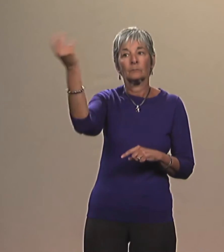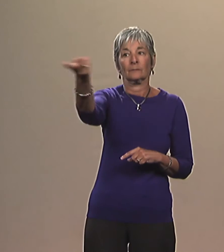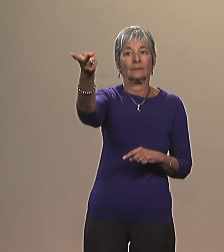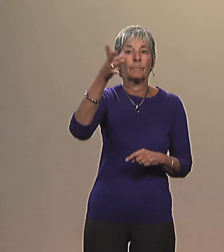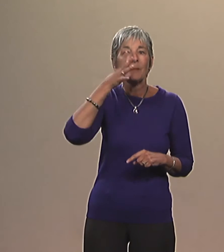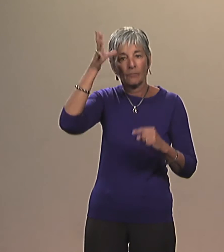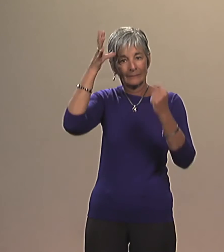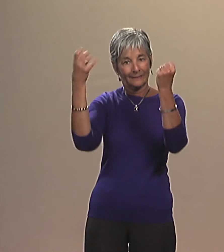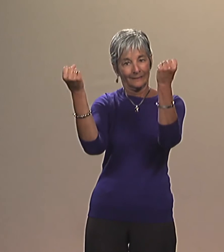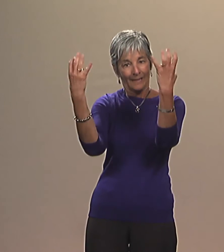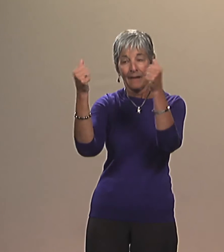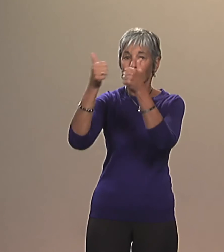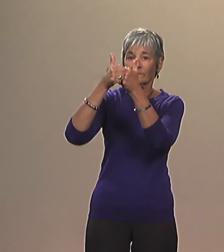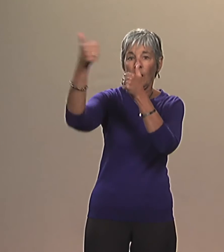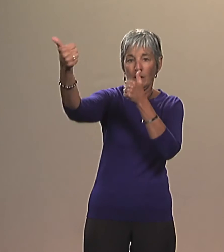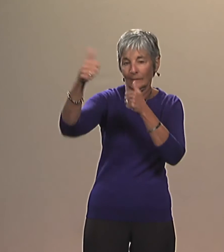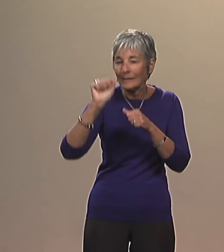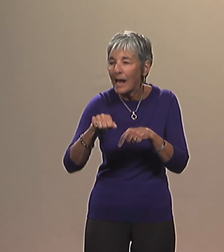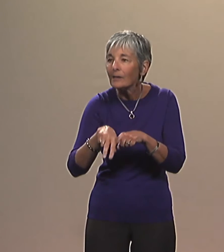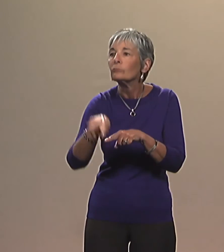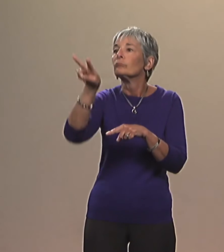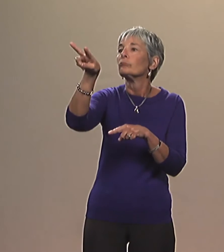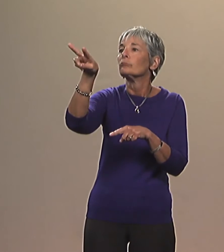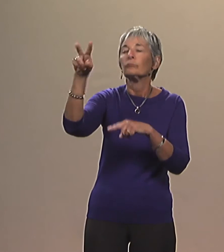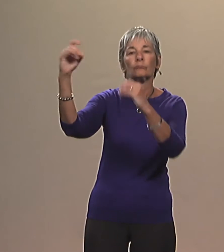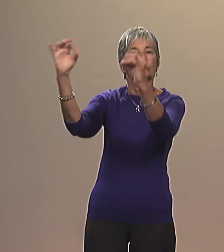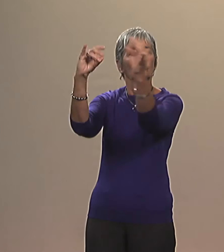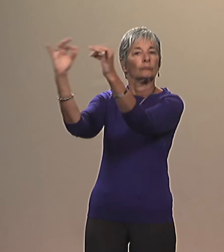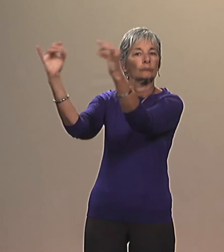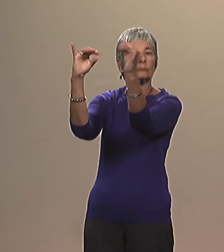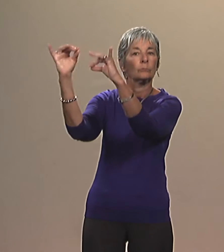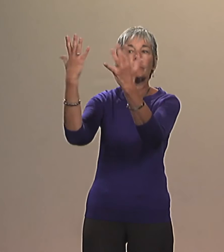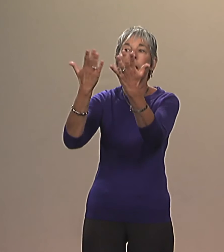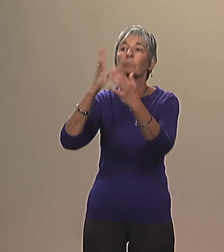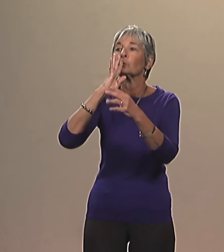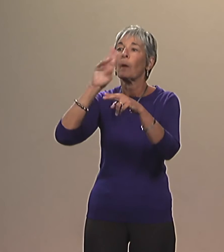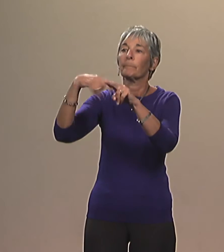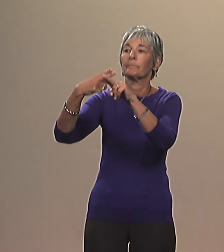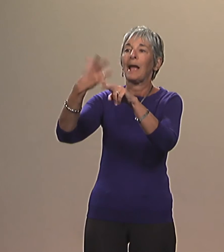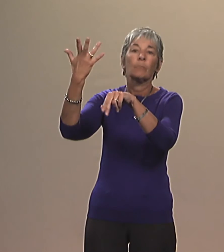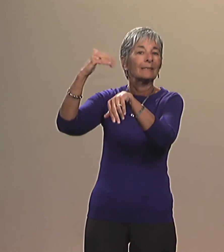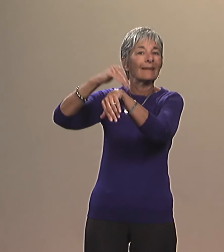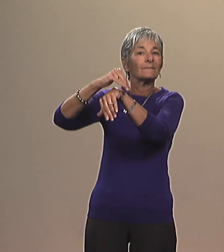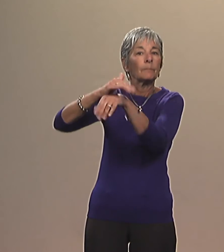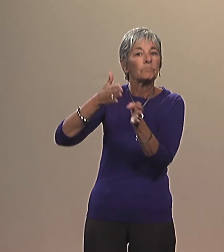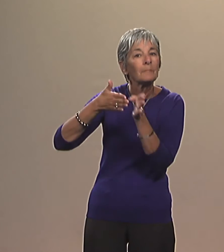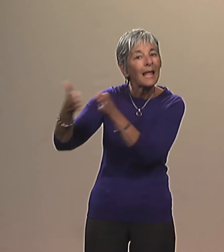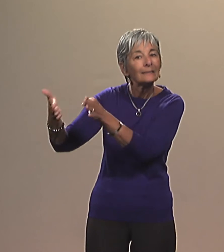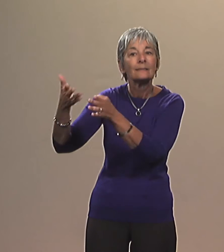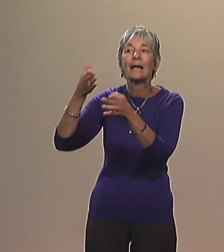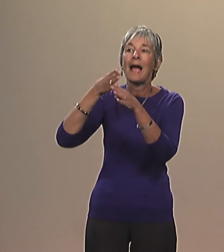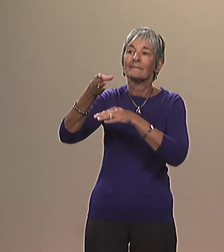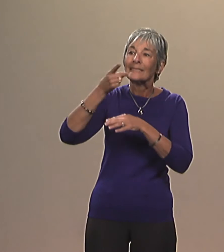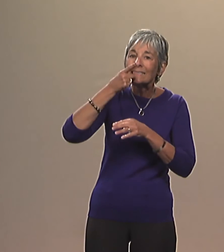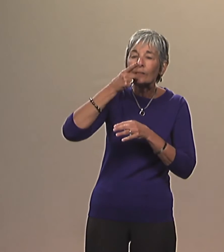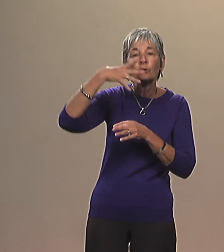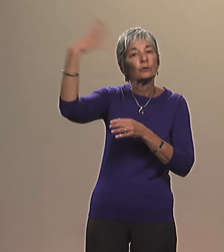look up and see what the parents are talking about. Maybe they are making plans for the evening, such as going to a movie after dinner. The child becomes aware